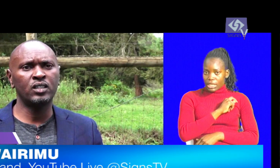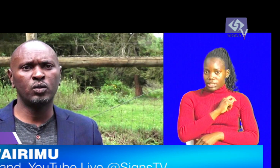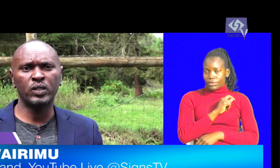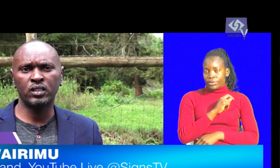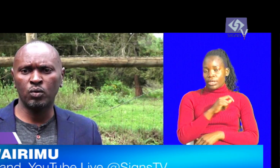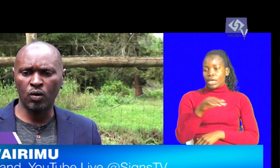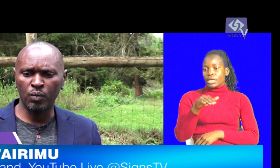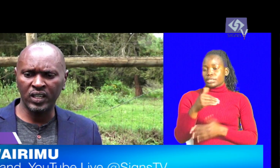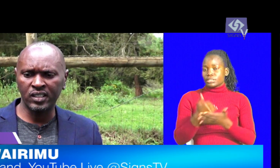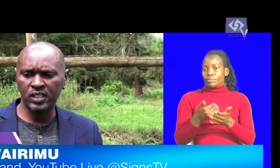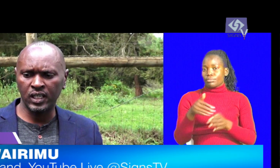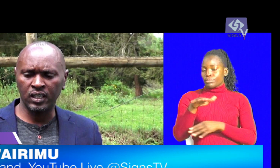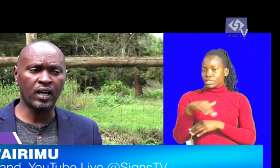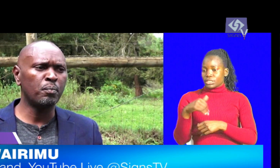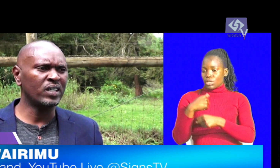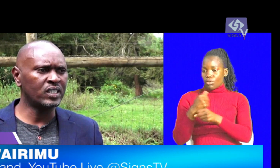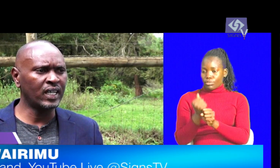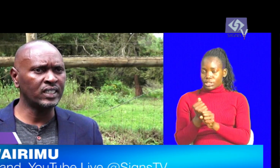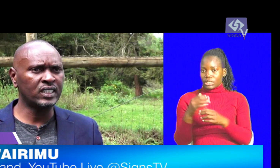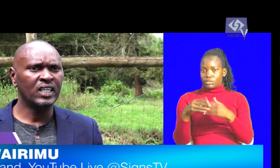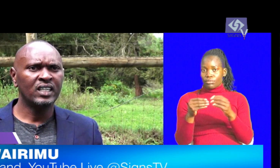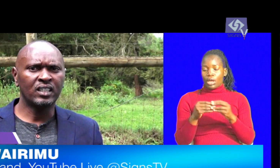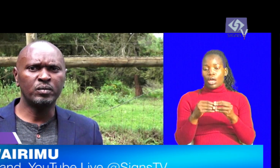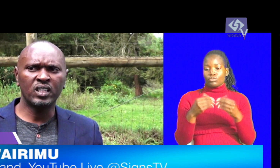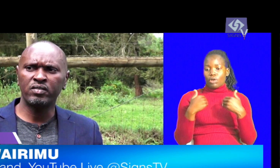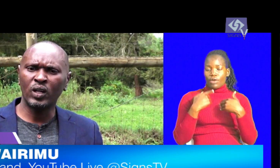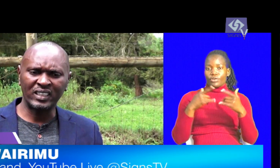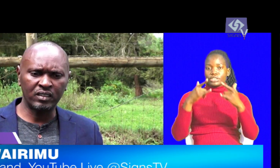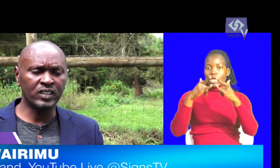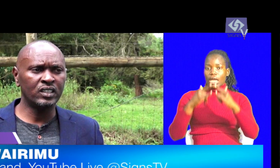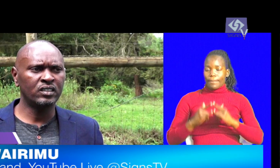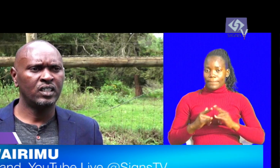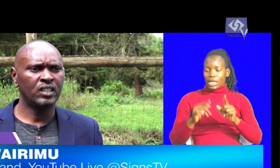ndio iweze kuaccommodate the camping tents, some several activities.